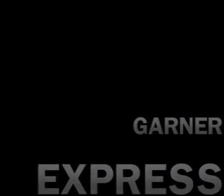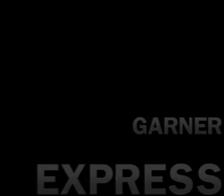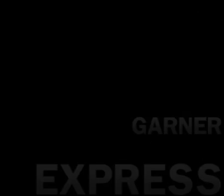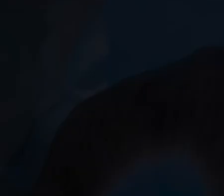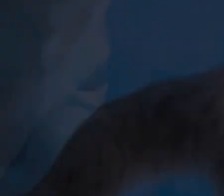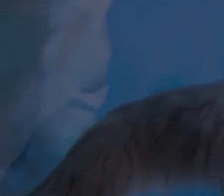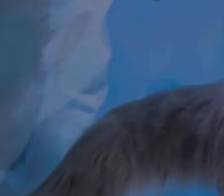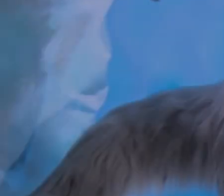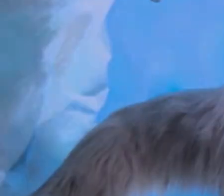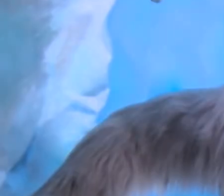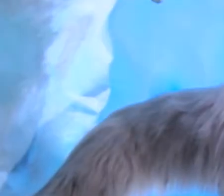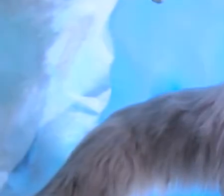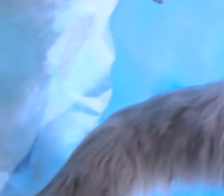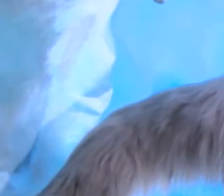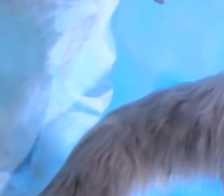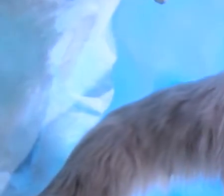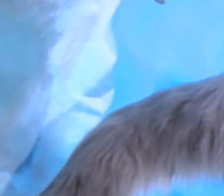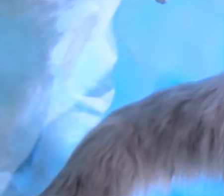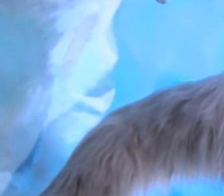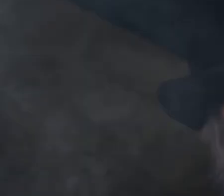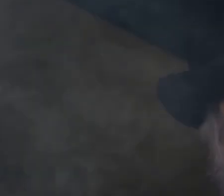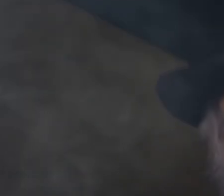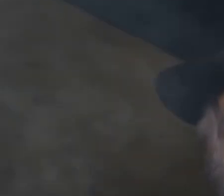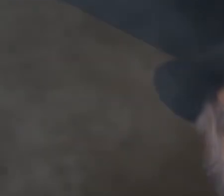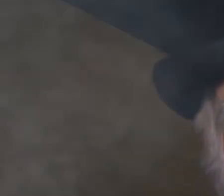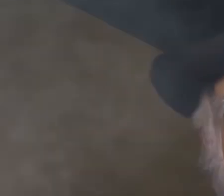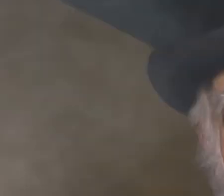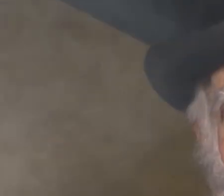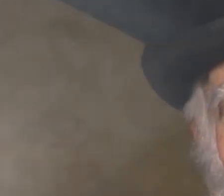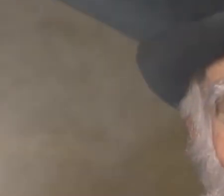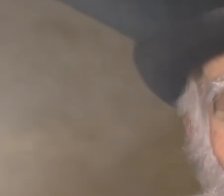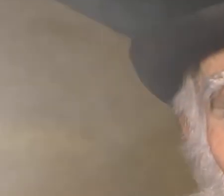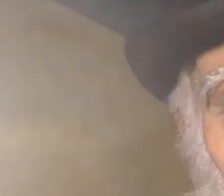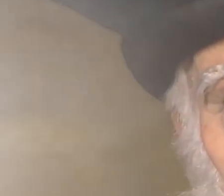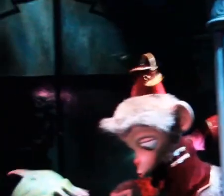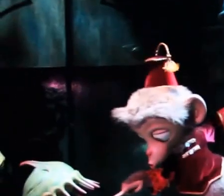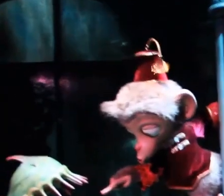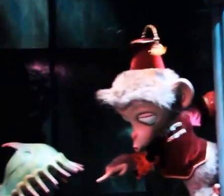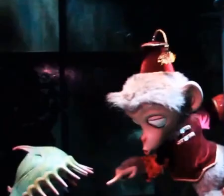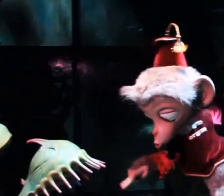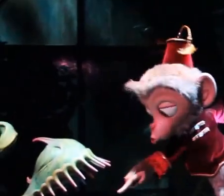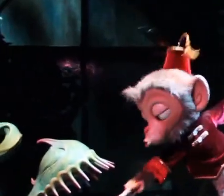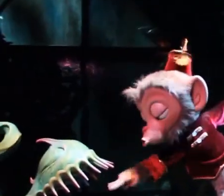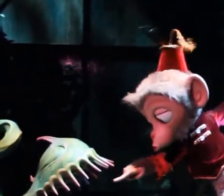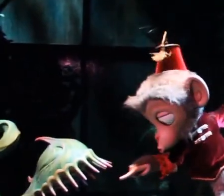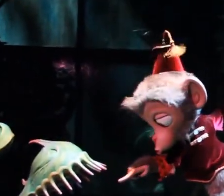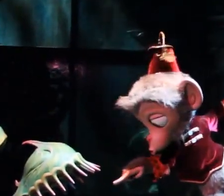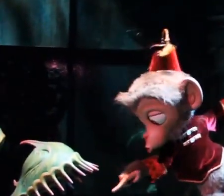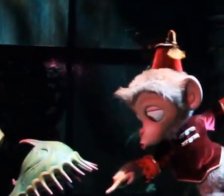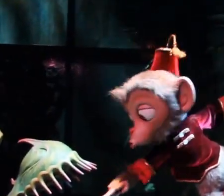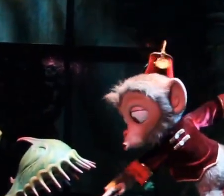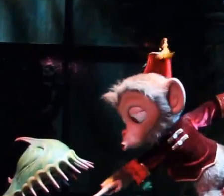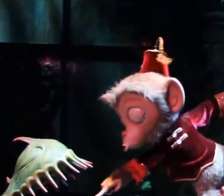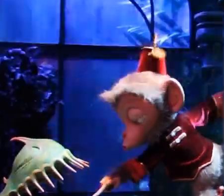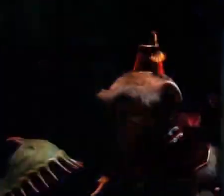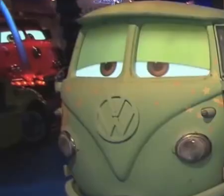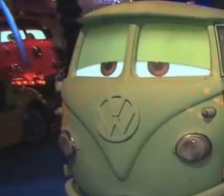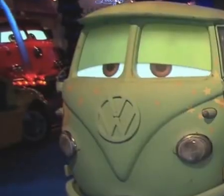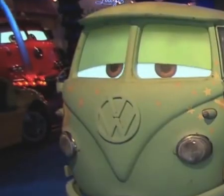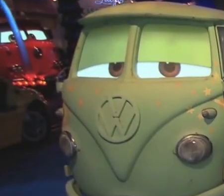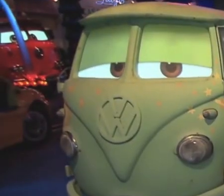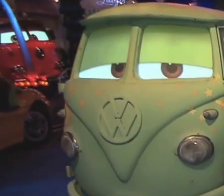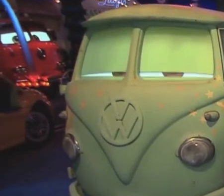animatronics are all about creating realistic expression through mechanical means. At Garner Holt Productions, we've been blurring the line between